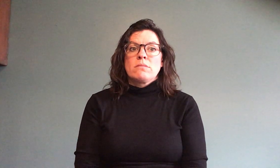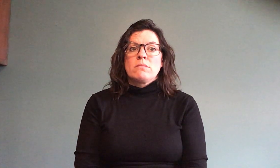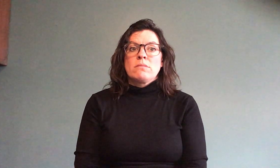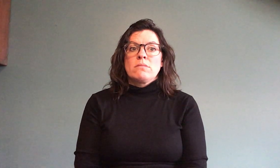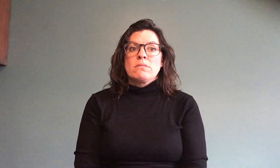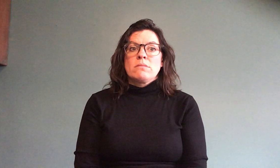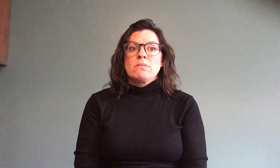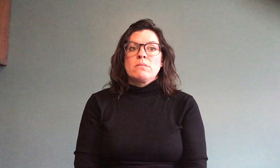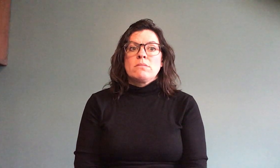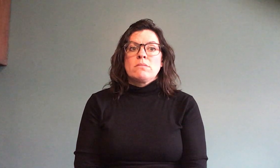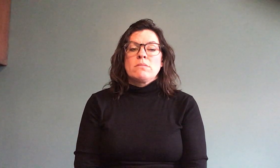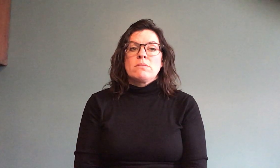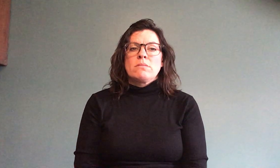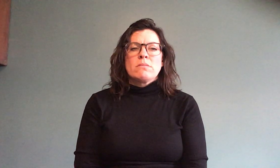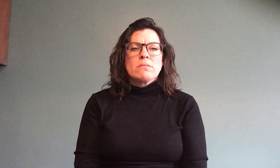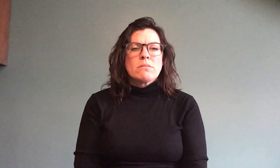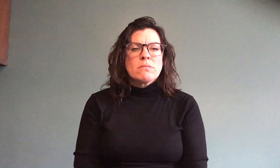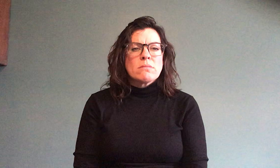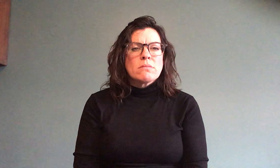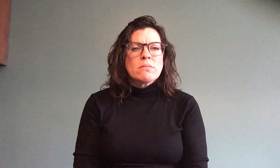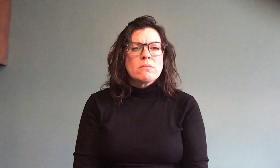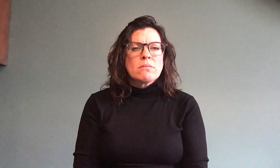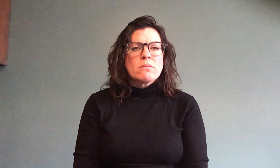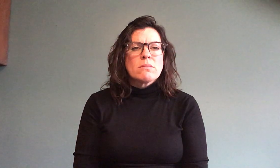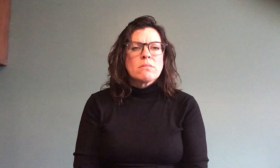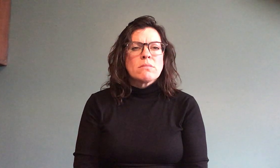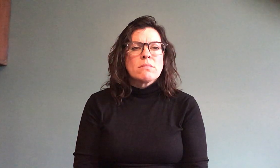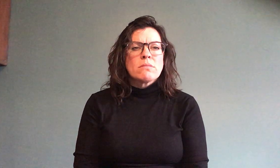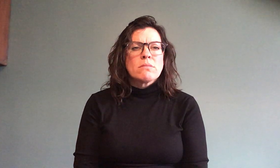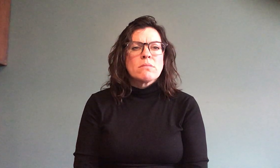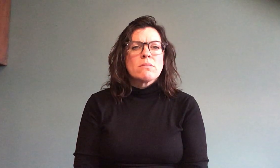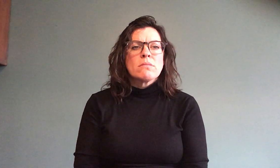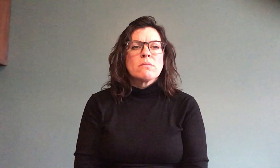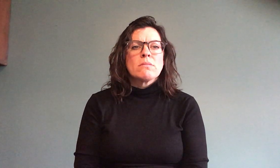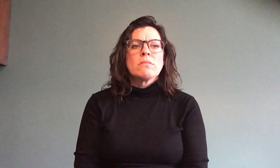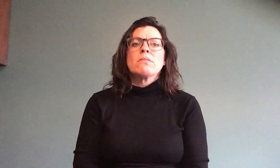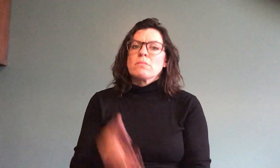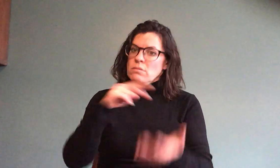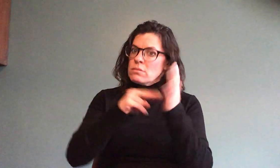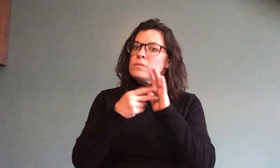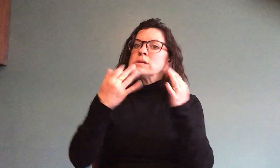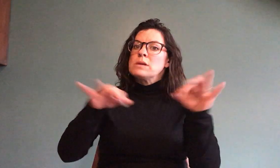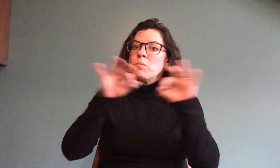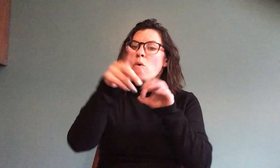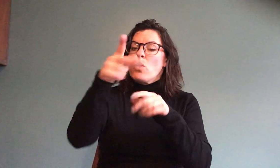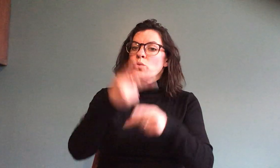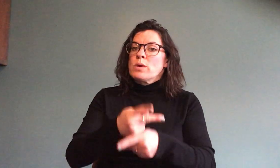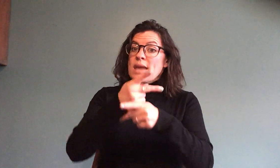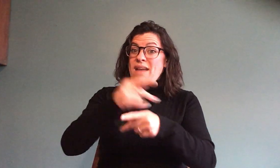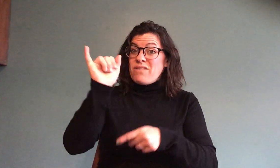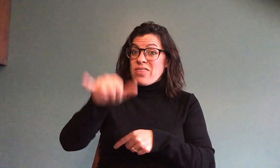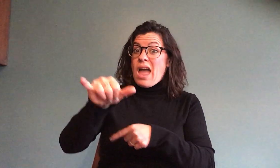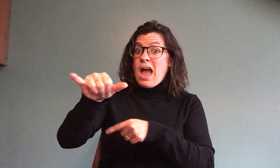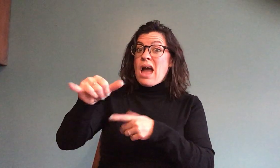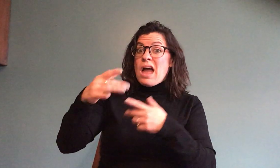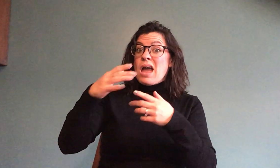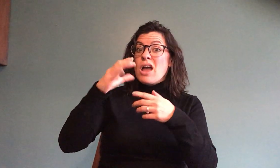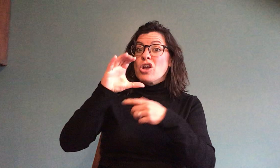you one way or the other, so we want to make sure that we stay away from flying objects as